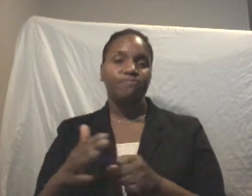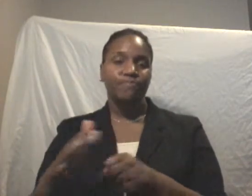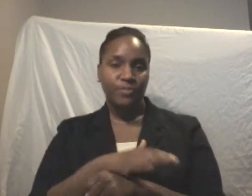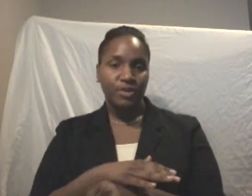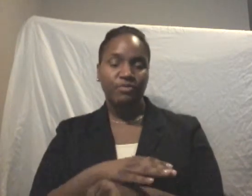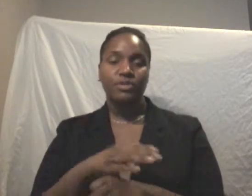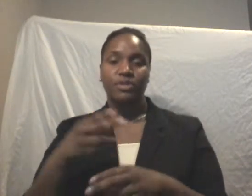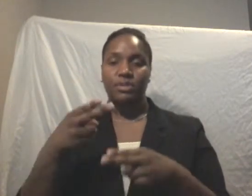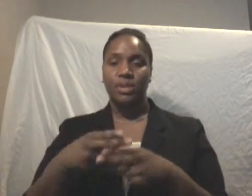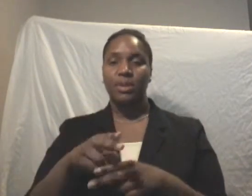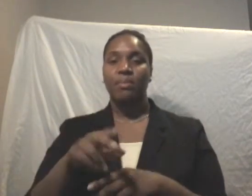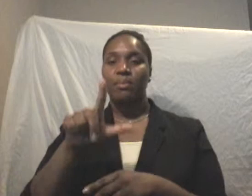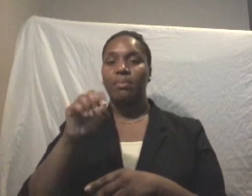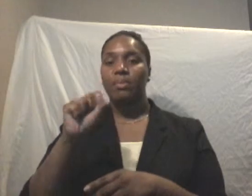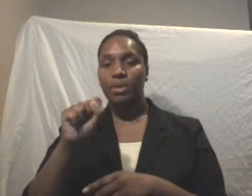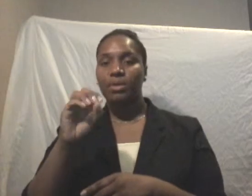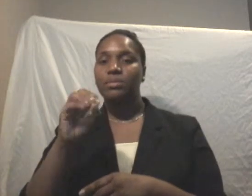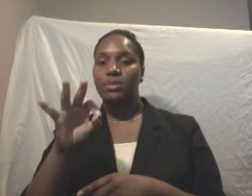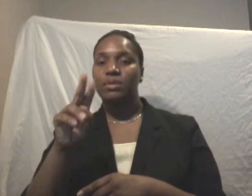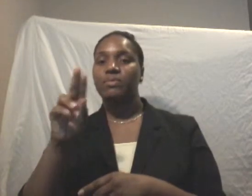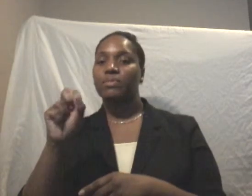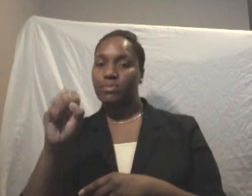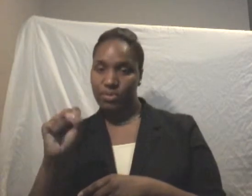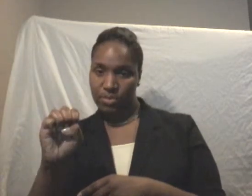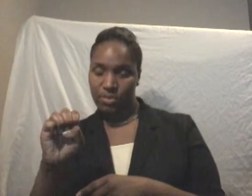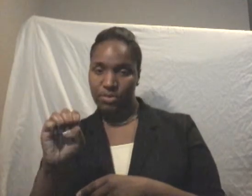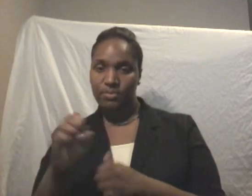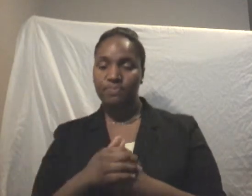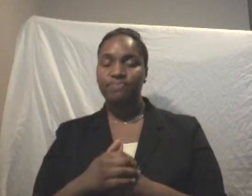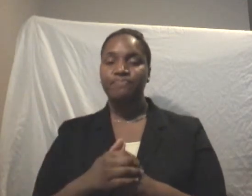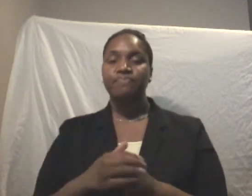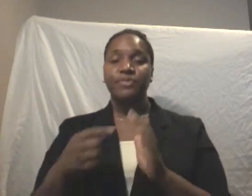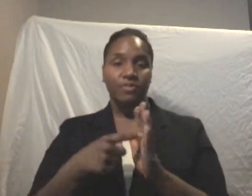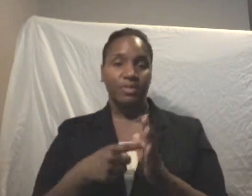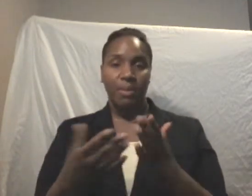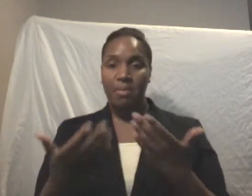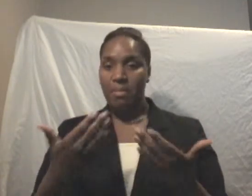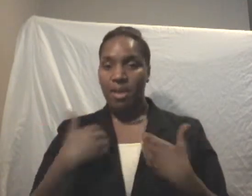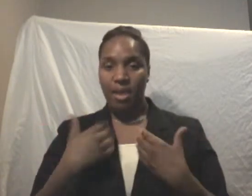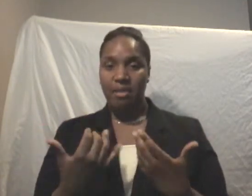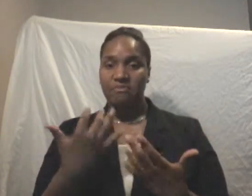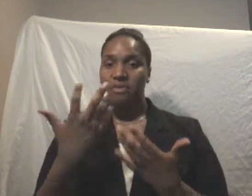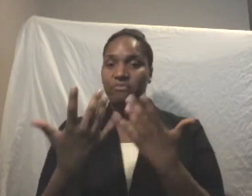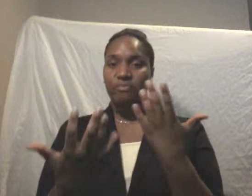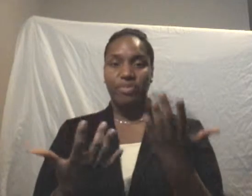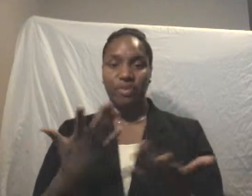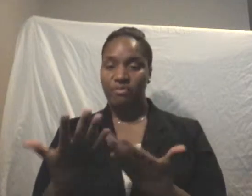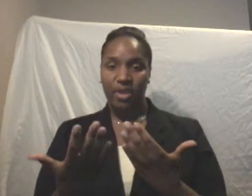use. If you had a fire, for instance, it could be any number of things, but suppose you had a fire and you had to move